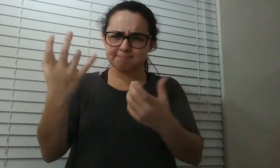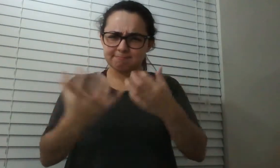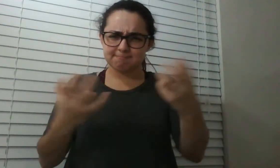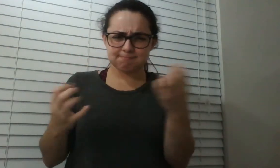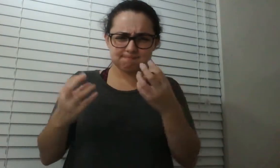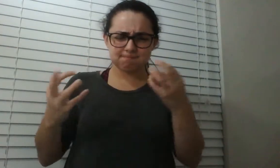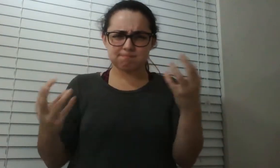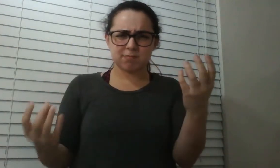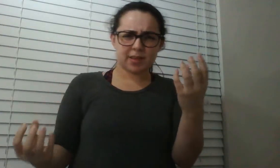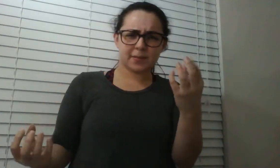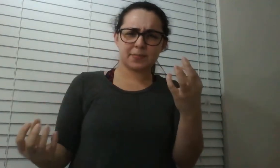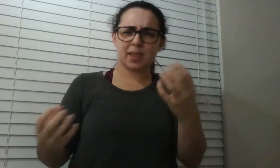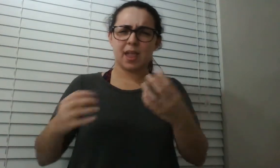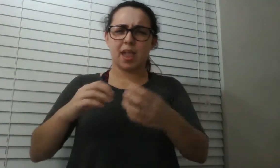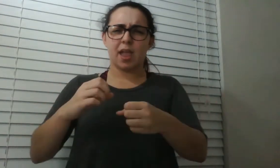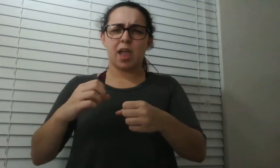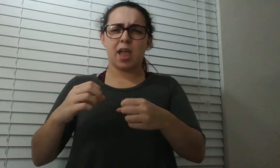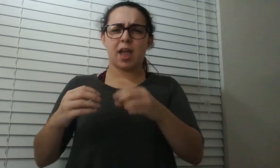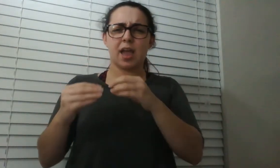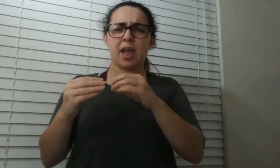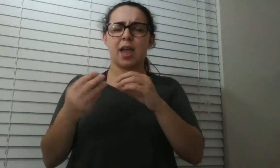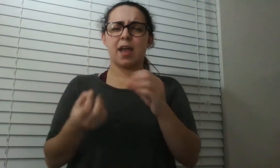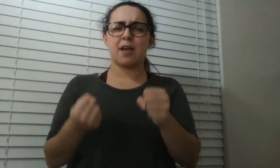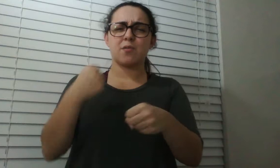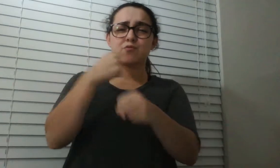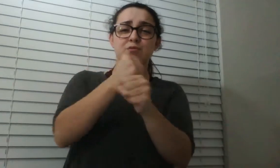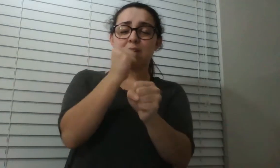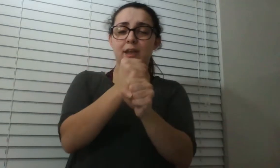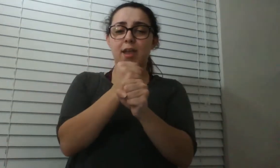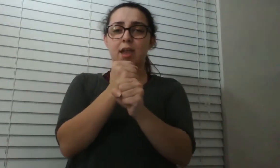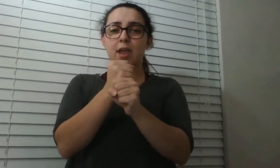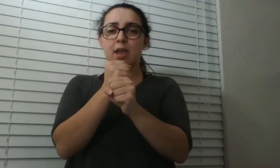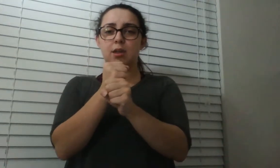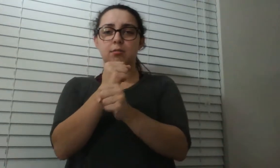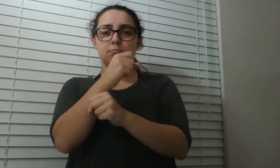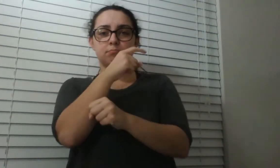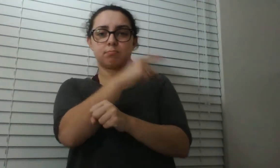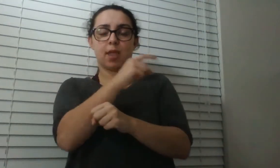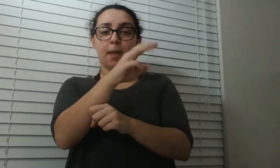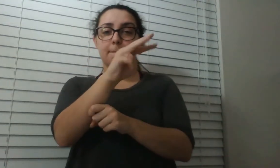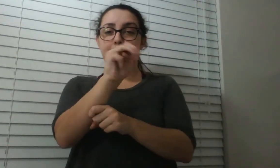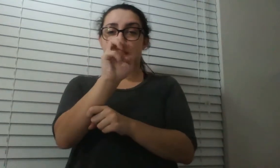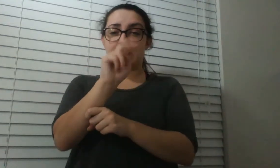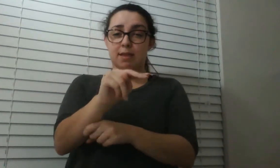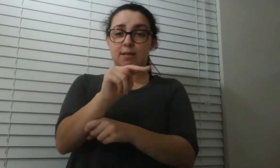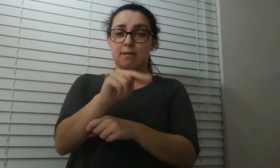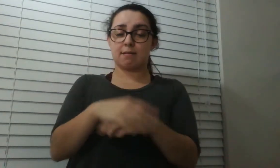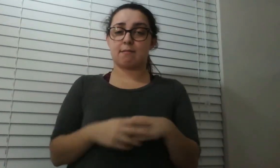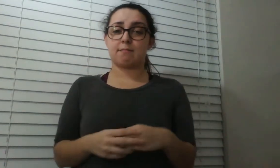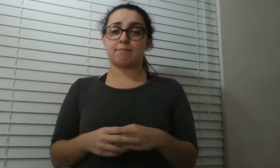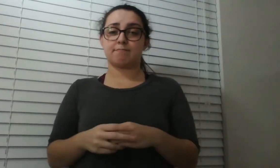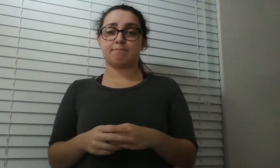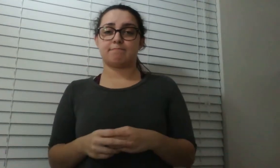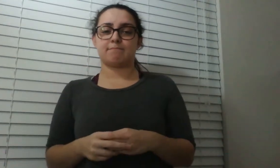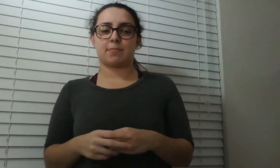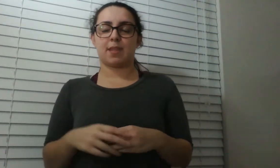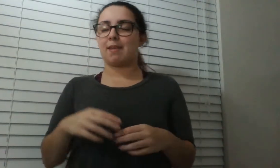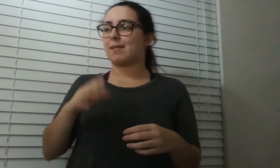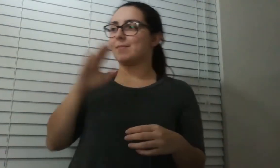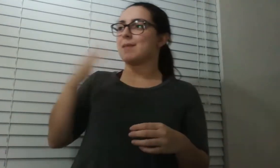just the right way to form... Hi, I'm Robert. A man. Completely identical to you, Robert. Yeah, I'm Robert.